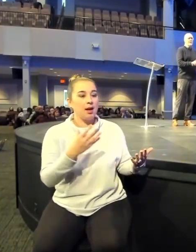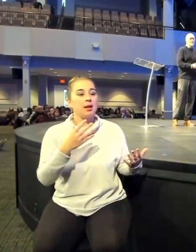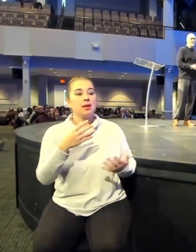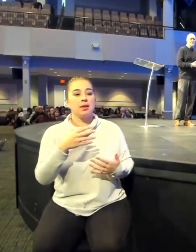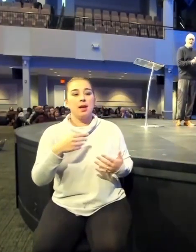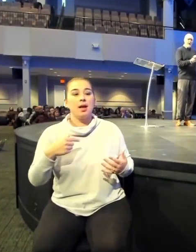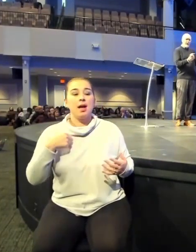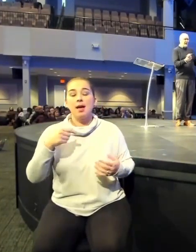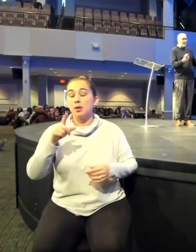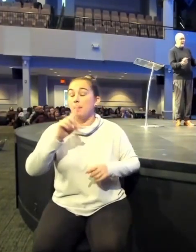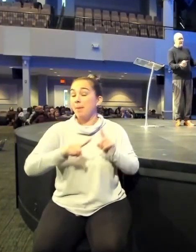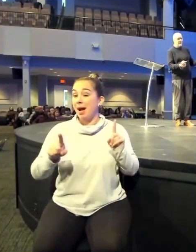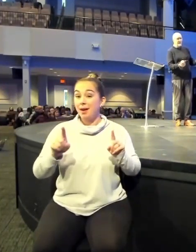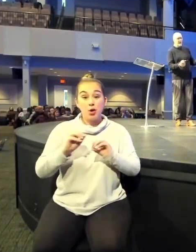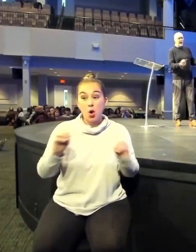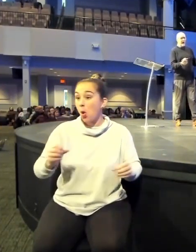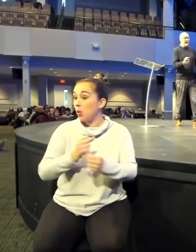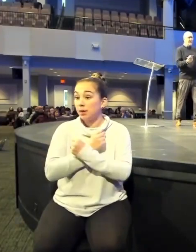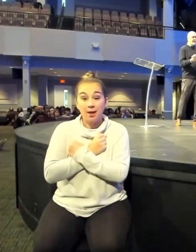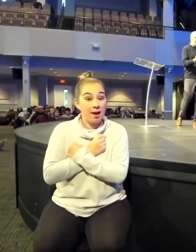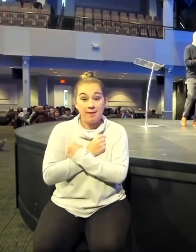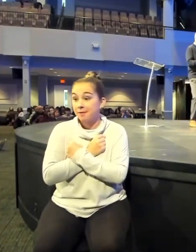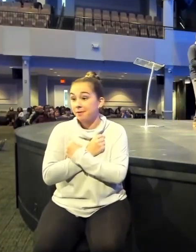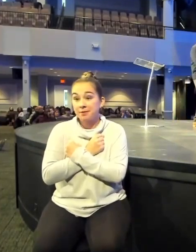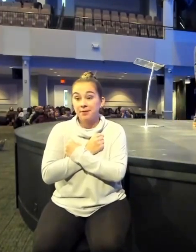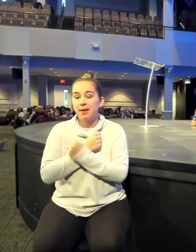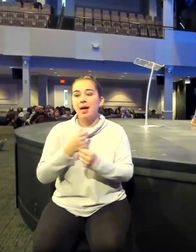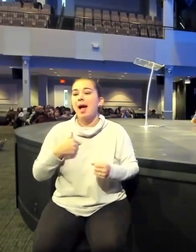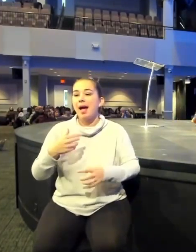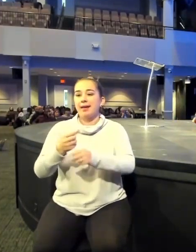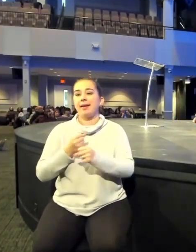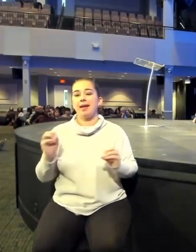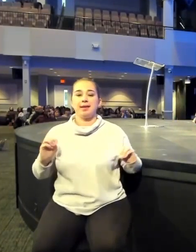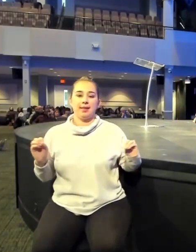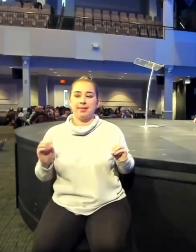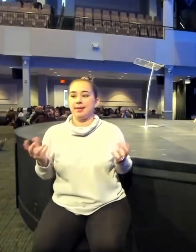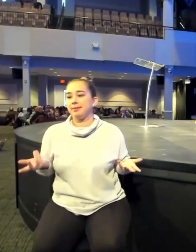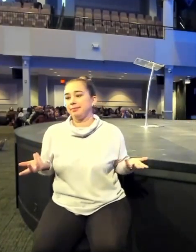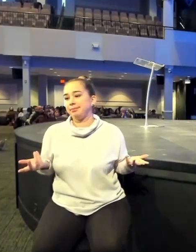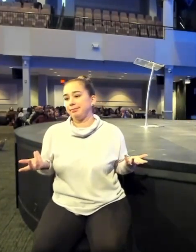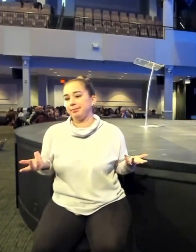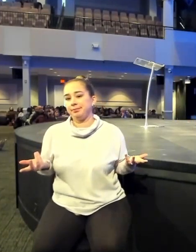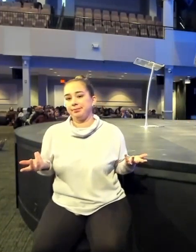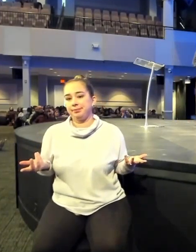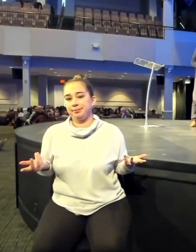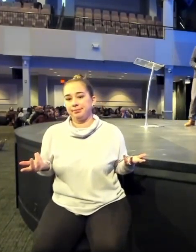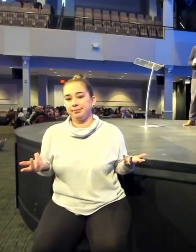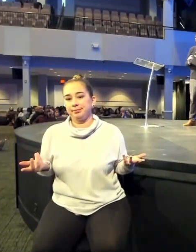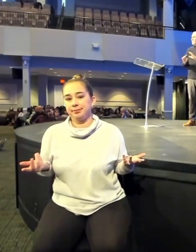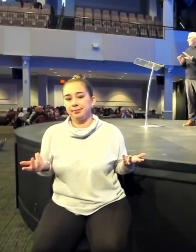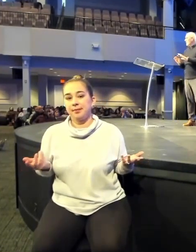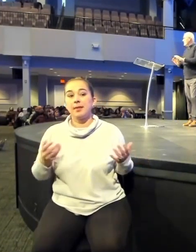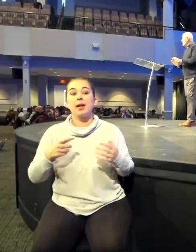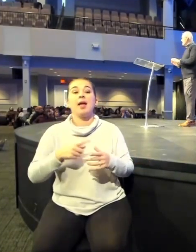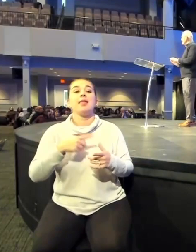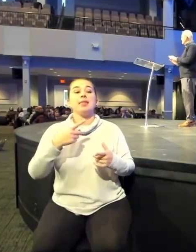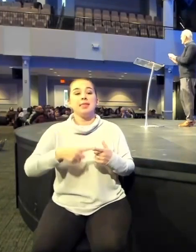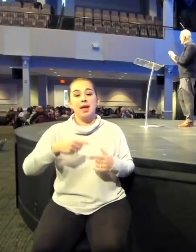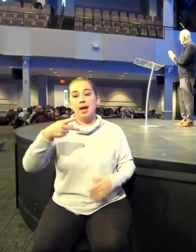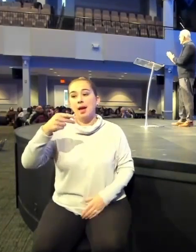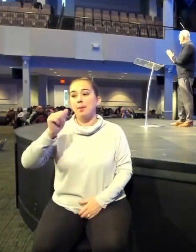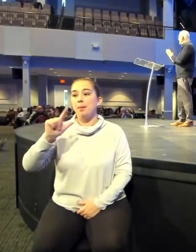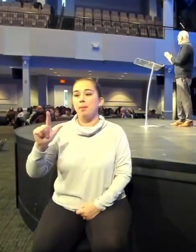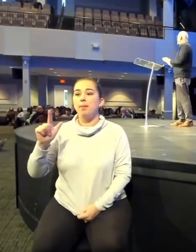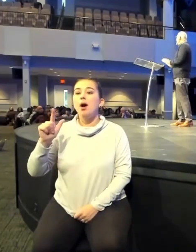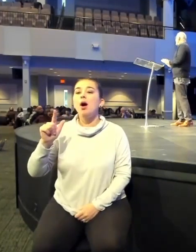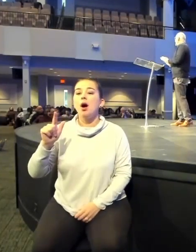may boast. But do not have love, I gain nothing. And then Paul turns to the